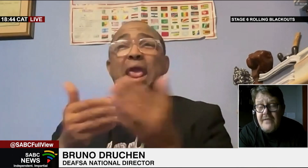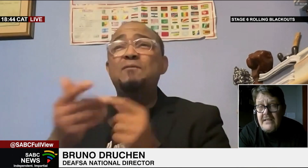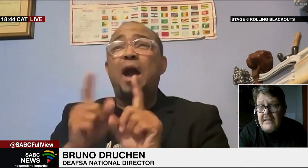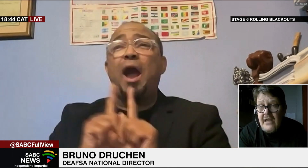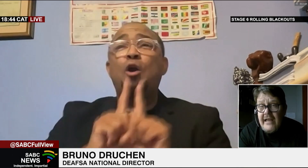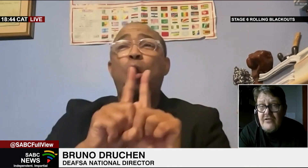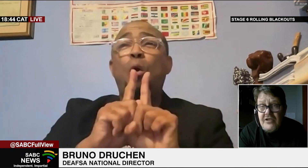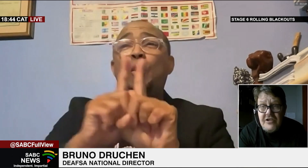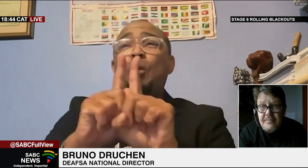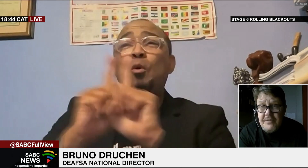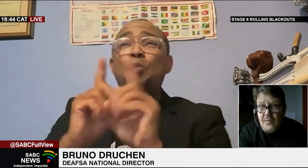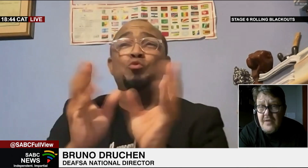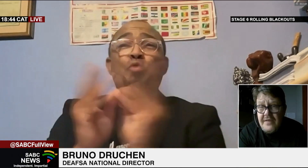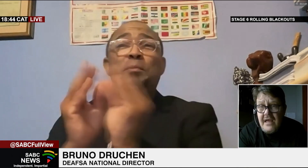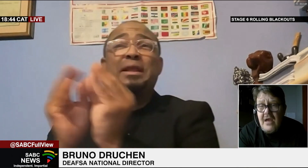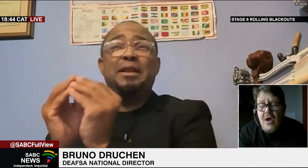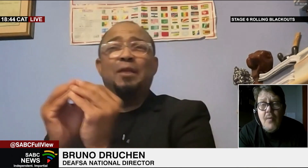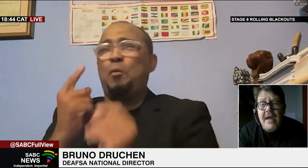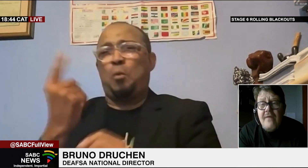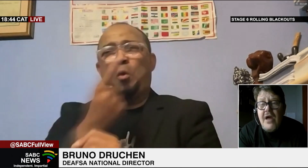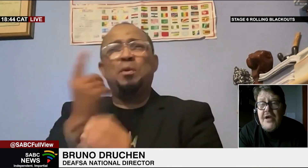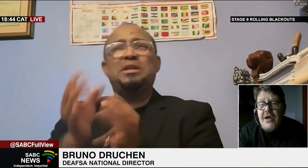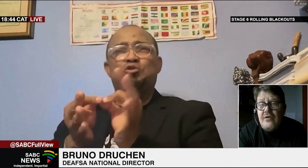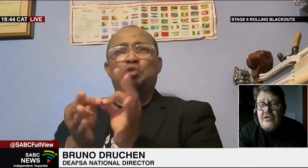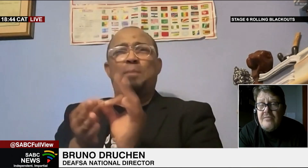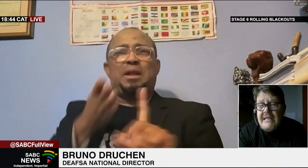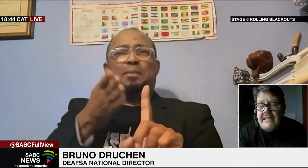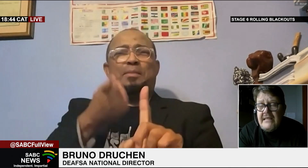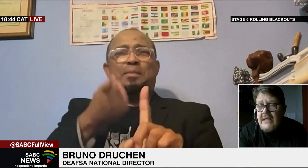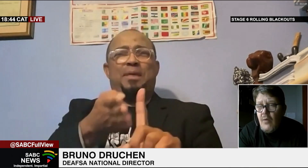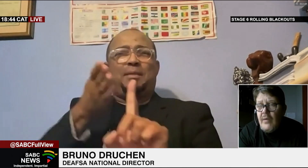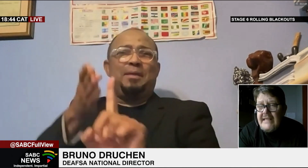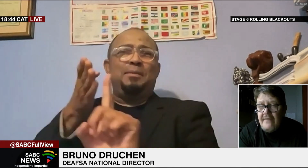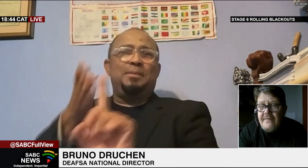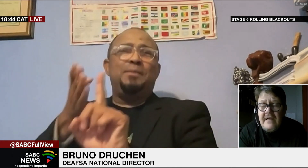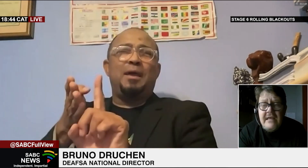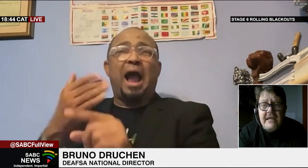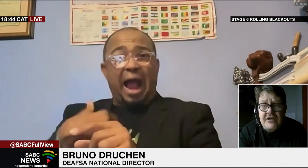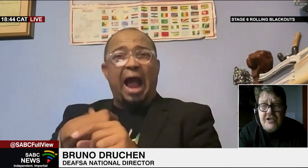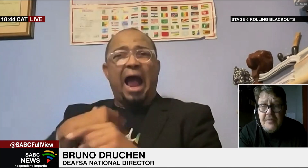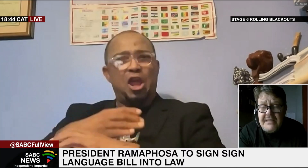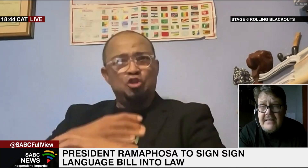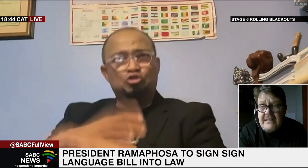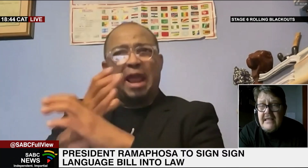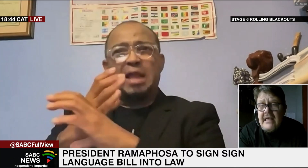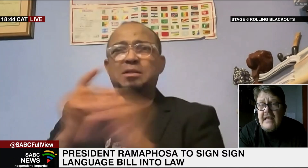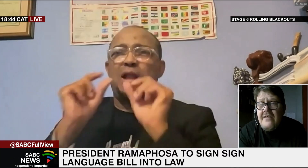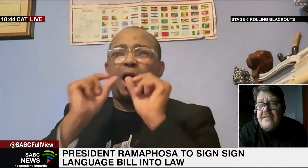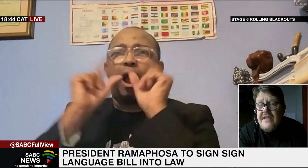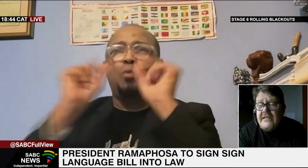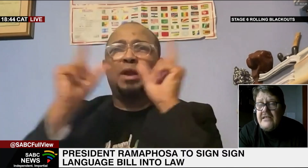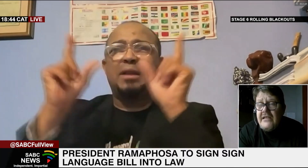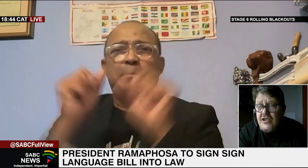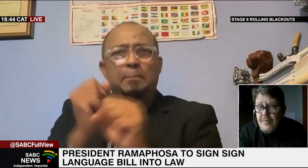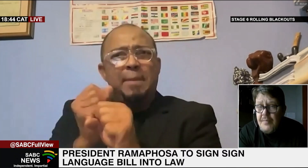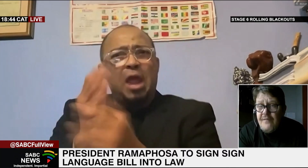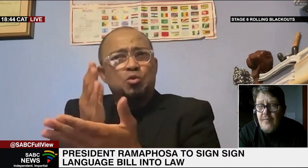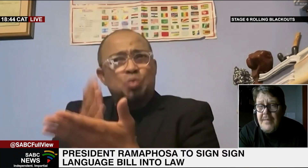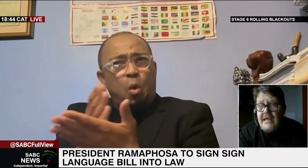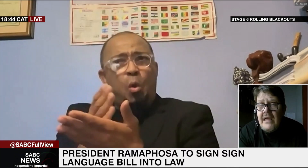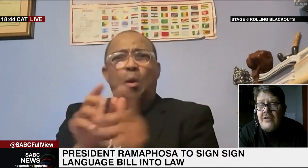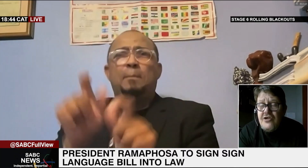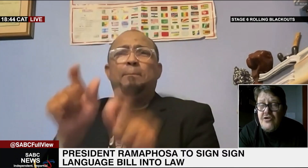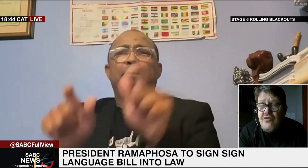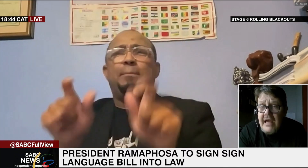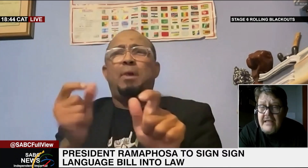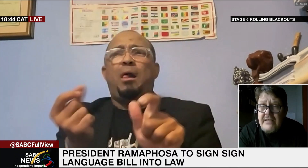South African Sign Language interpreter with. Wherever I go to meetings, I always have interpreters that interpret for